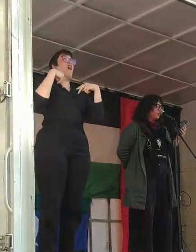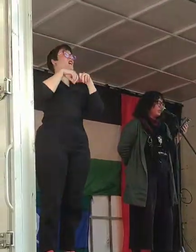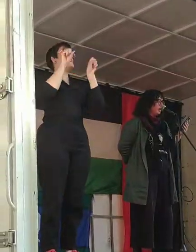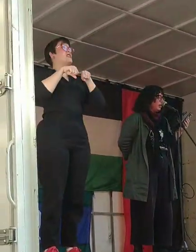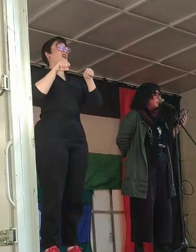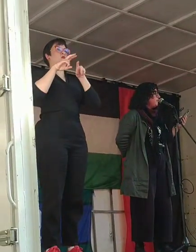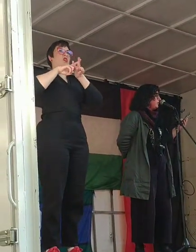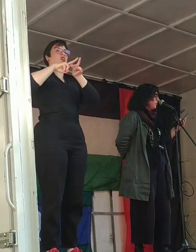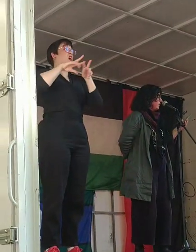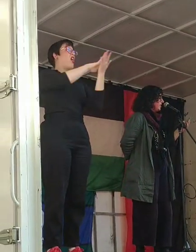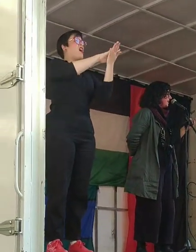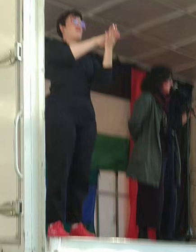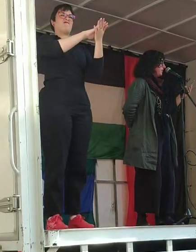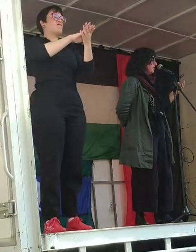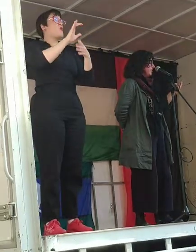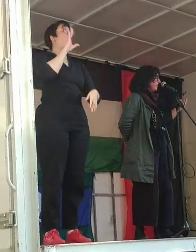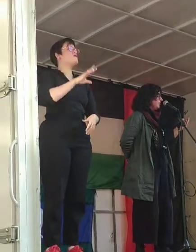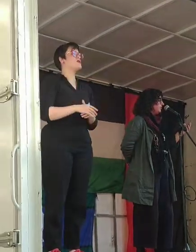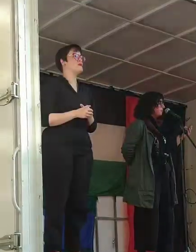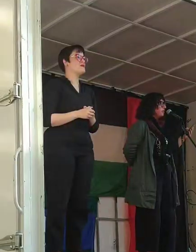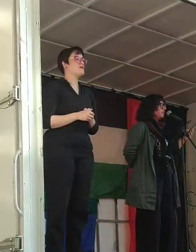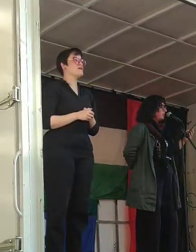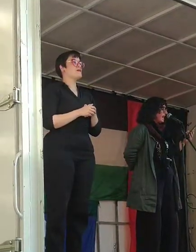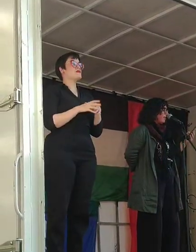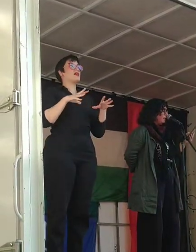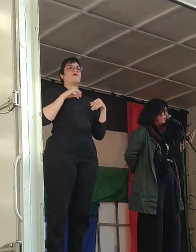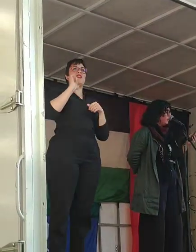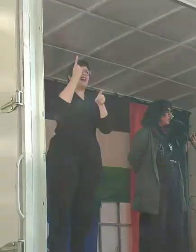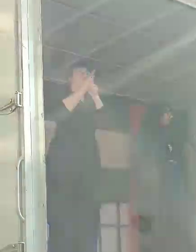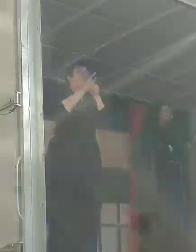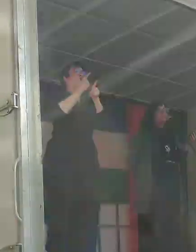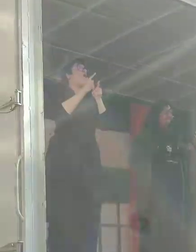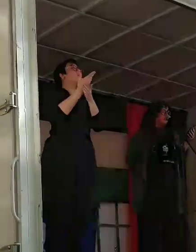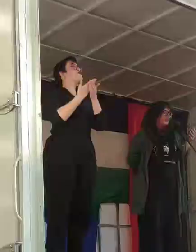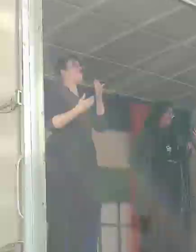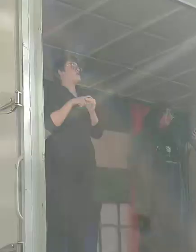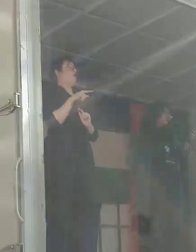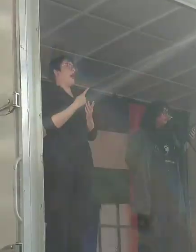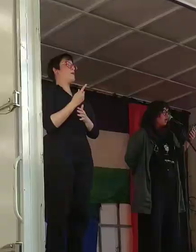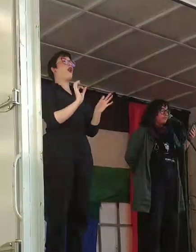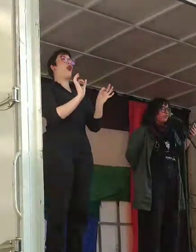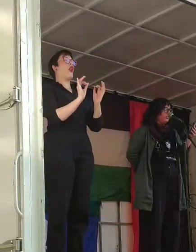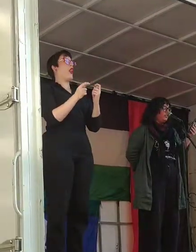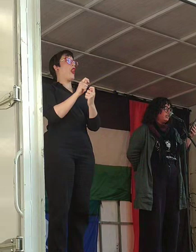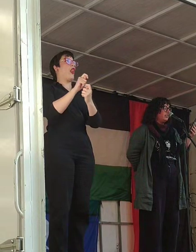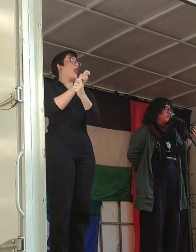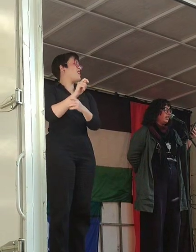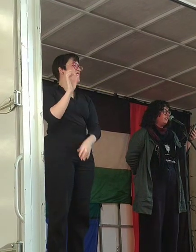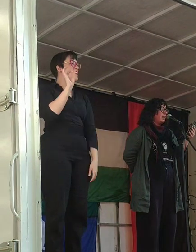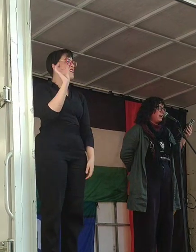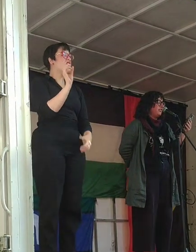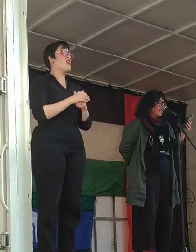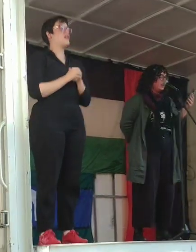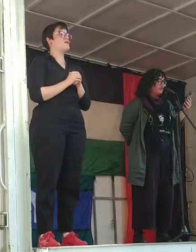their frameworks. We refuse to accept their definitions and approaches and narratives. We refuse to see ourselves as wrong for